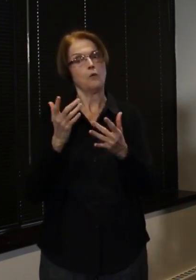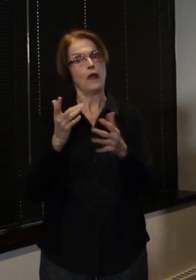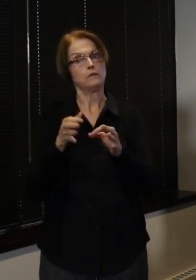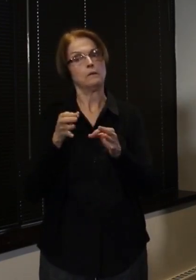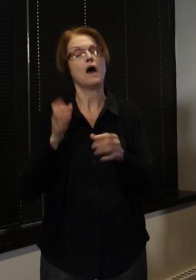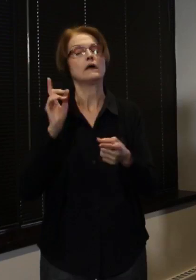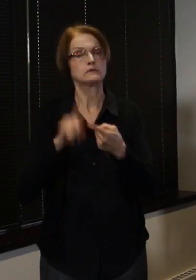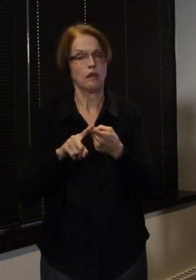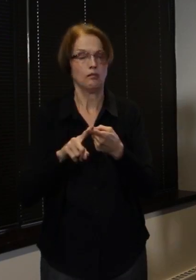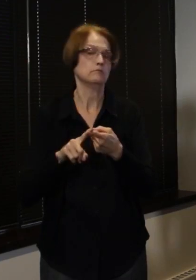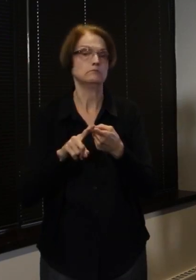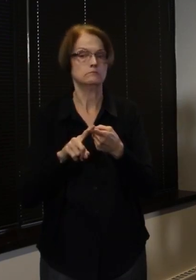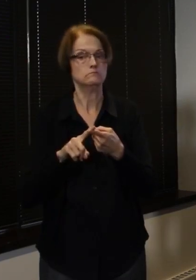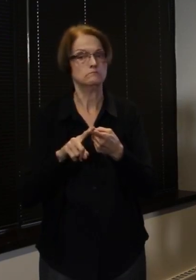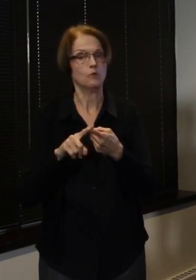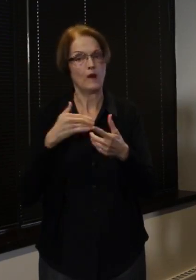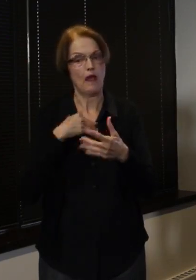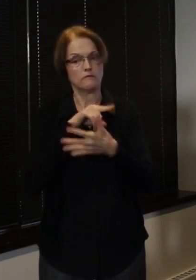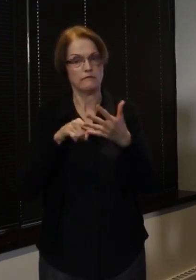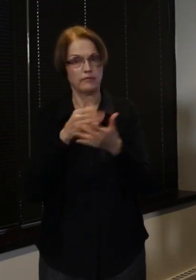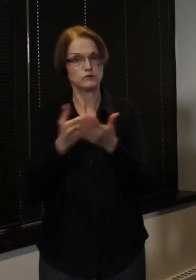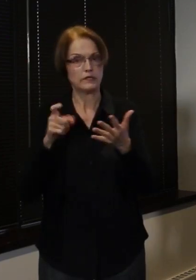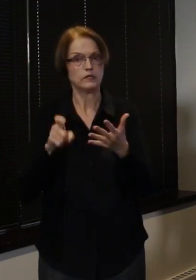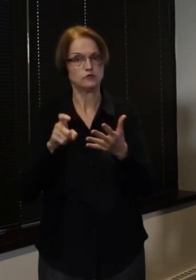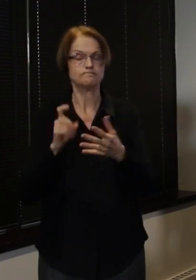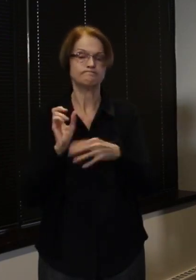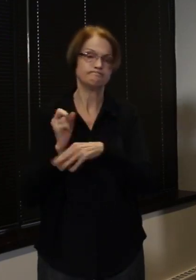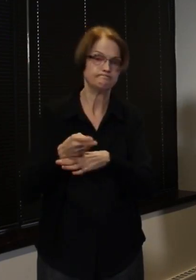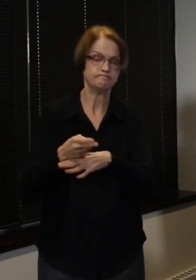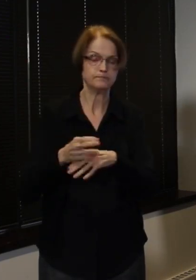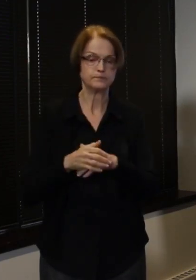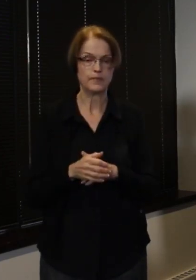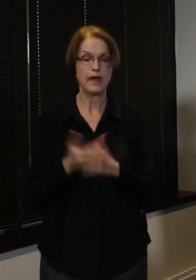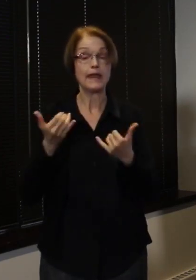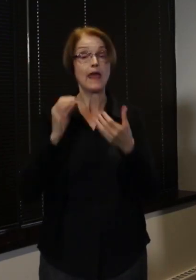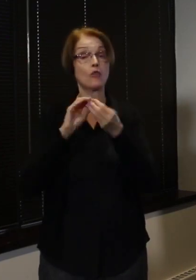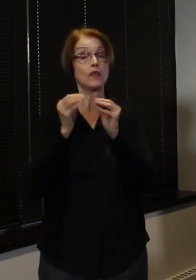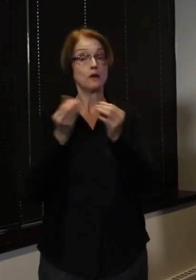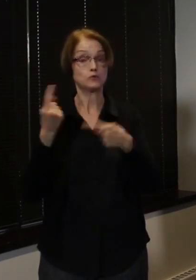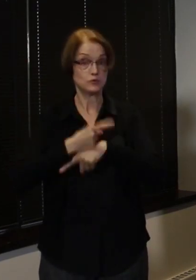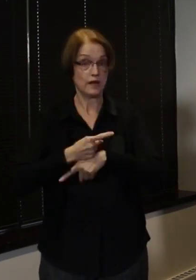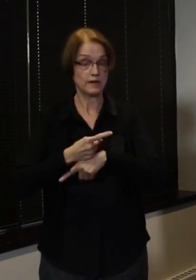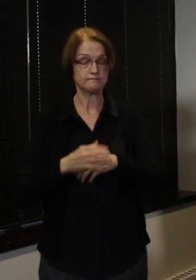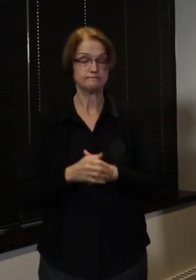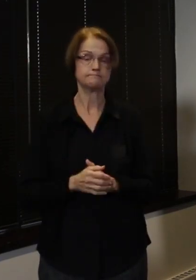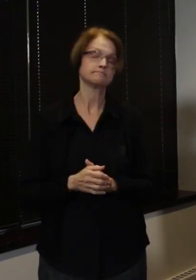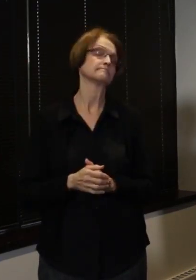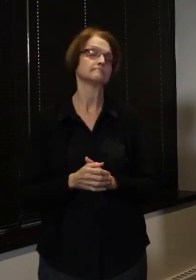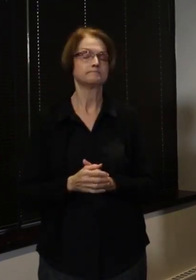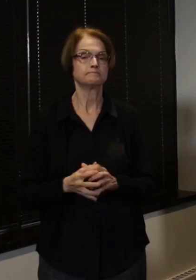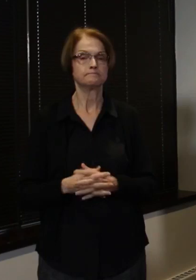war. Now let's take a look at our numbers and see where we stand today.